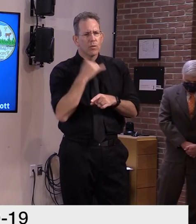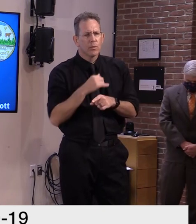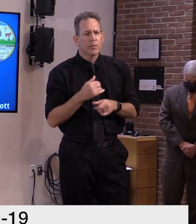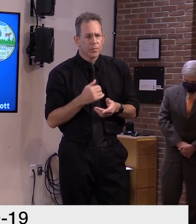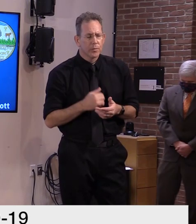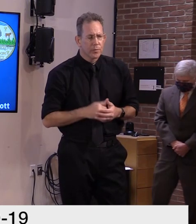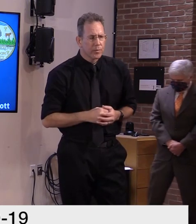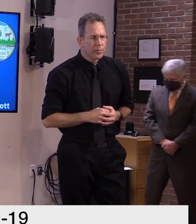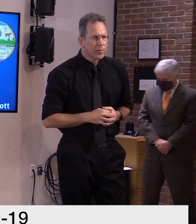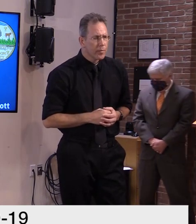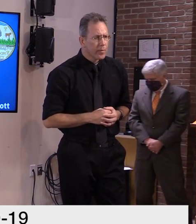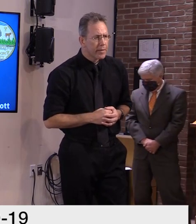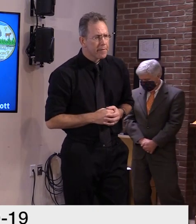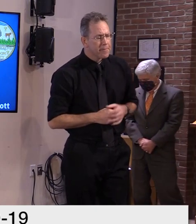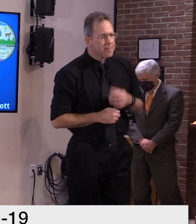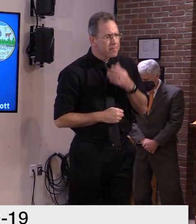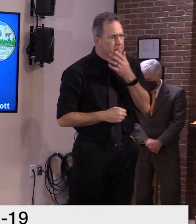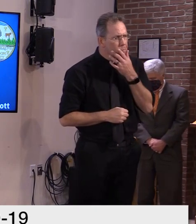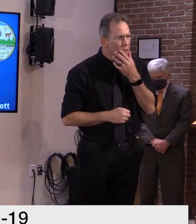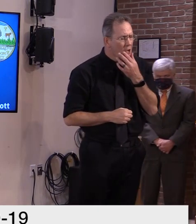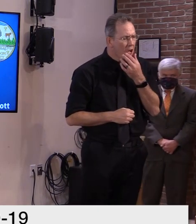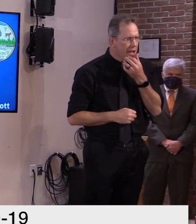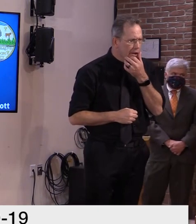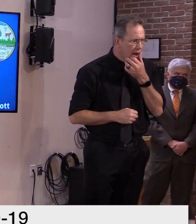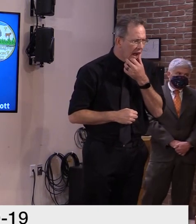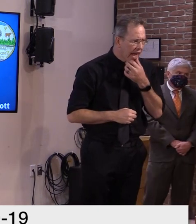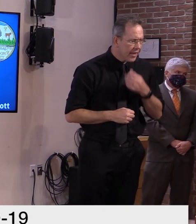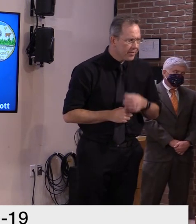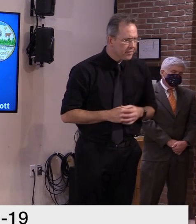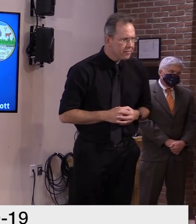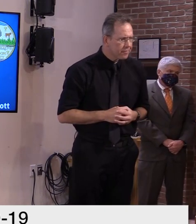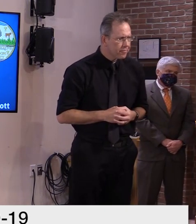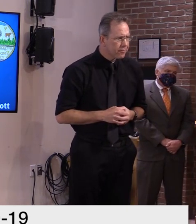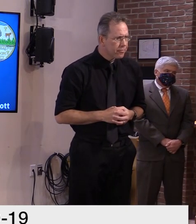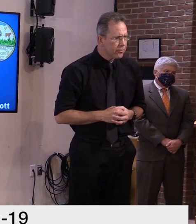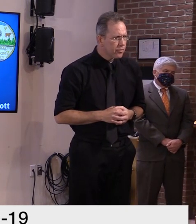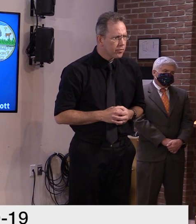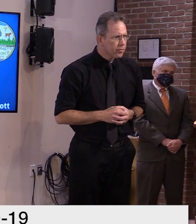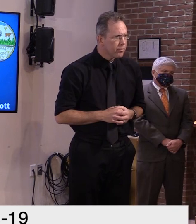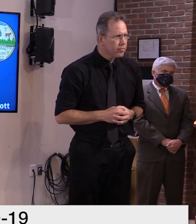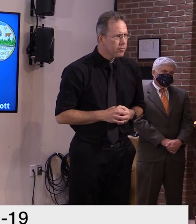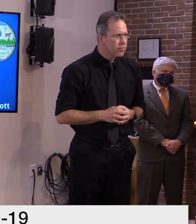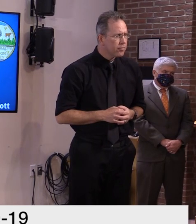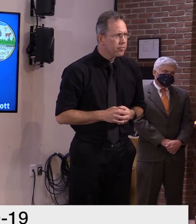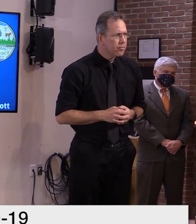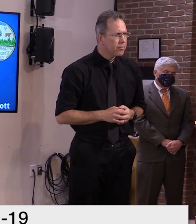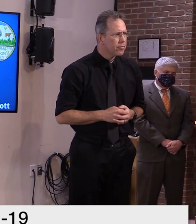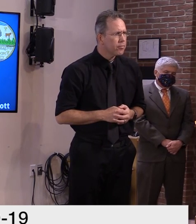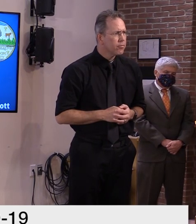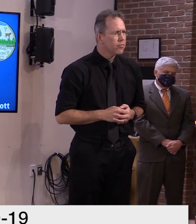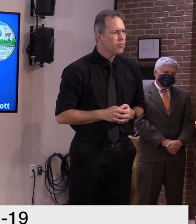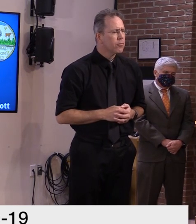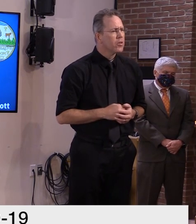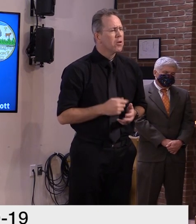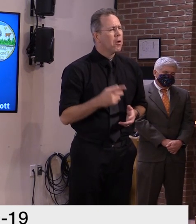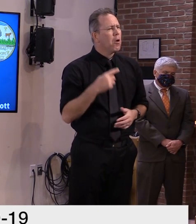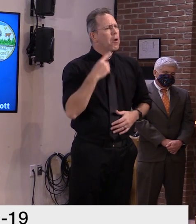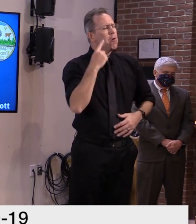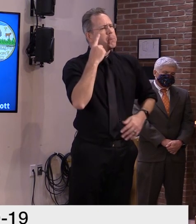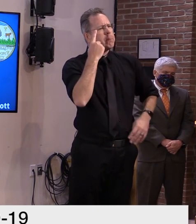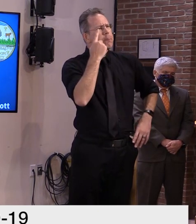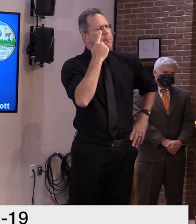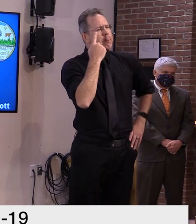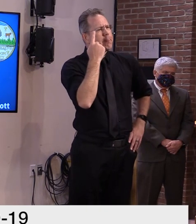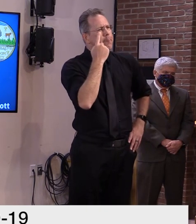violates the rules, doesn't say get kicked out of the snow, what's stopping them